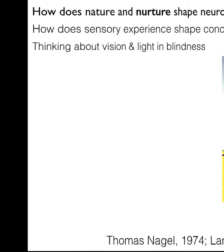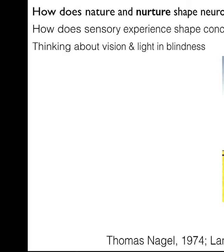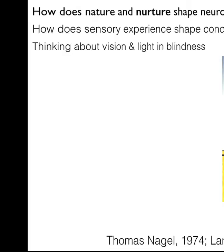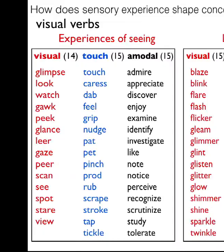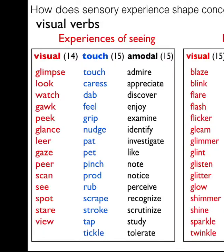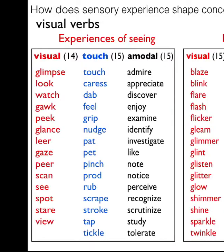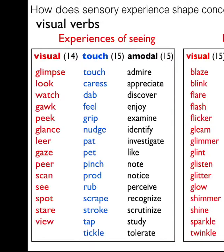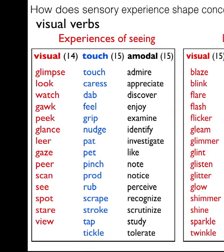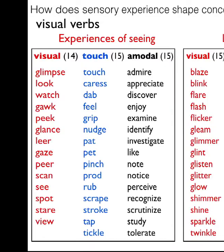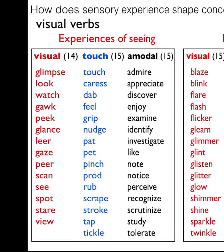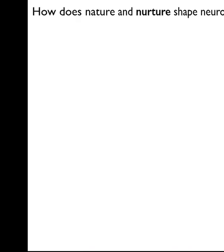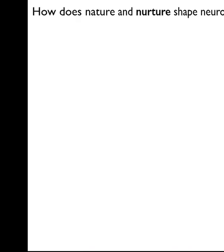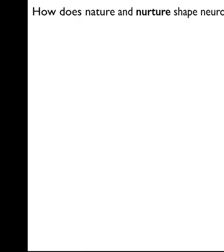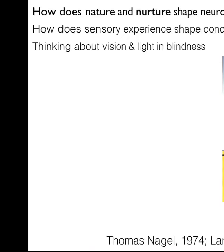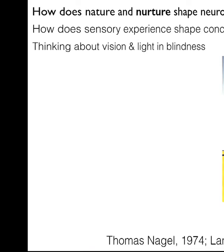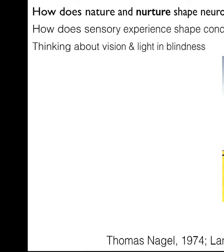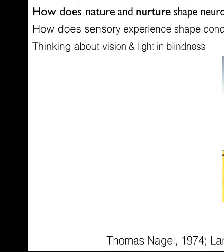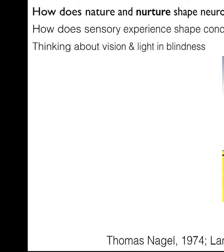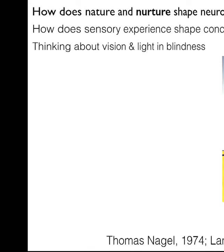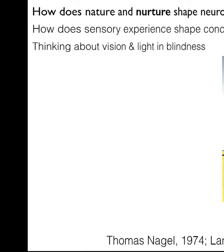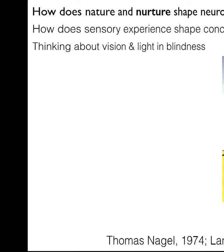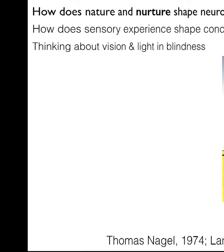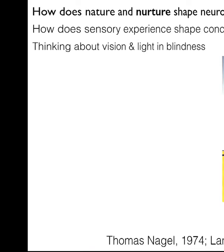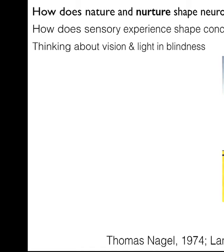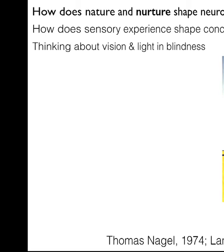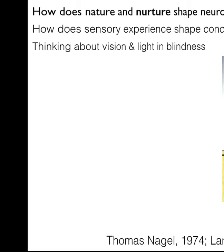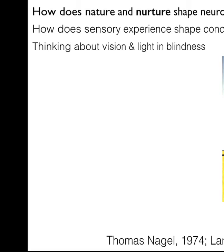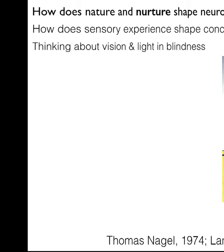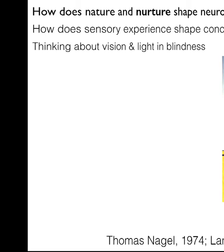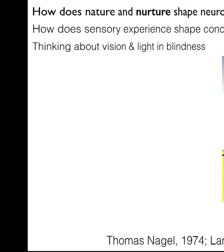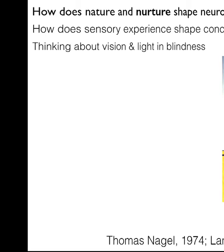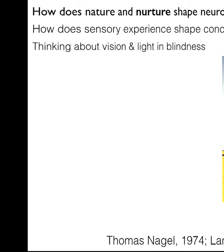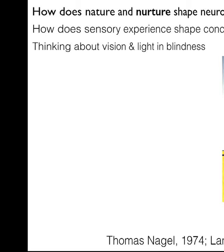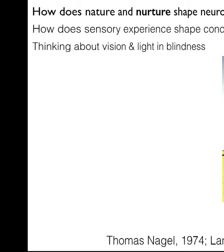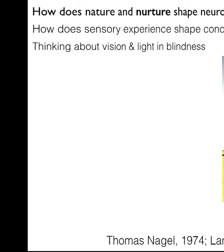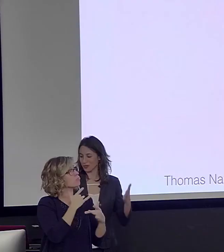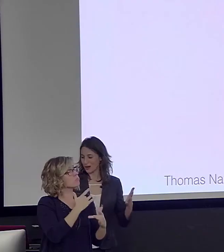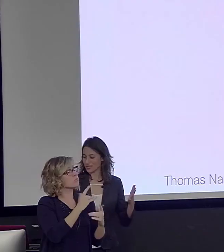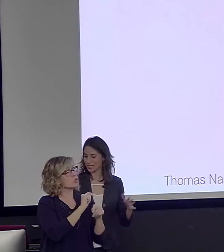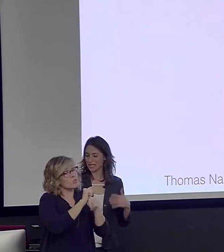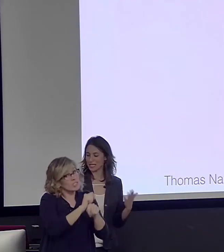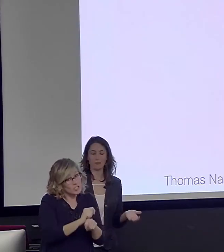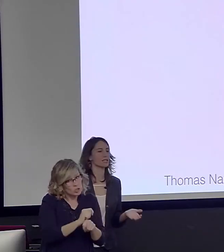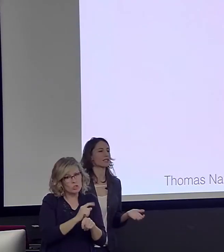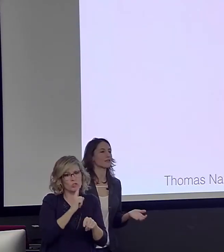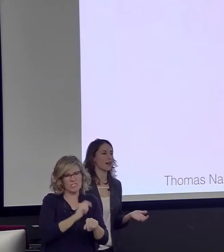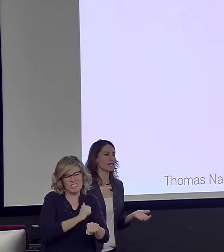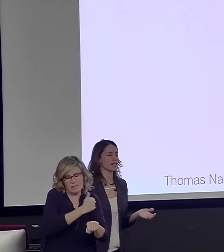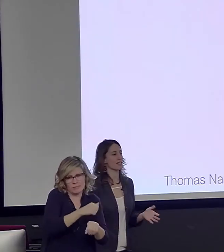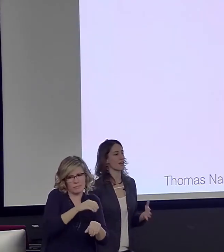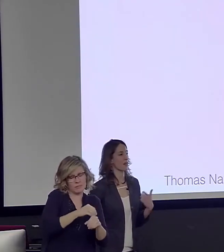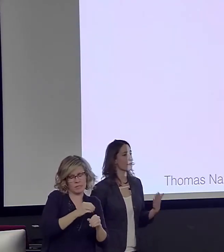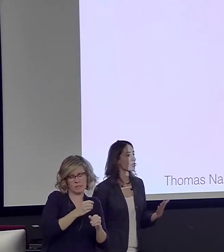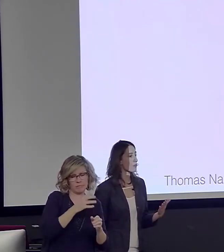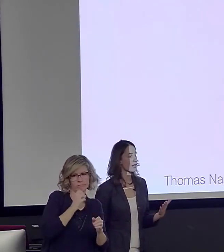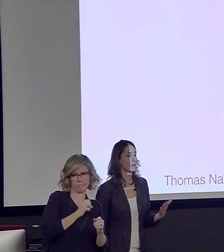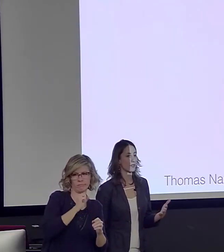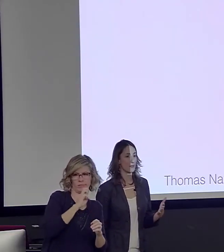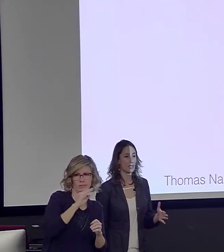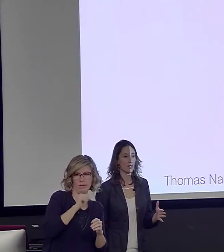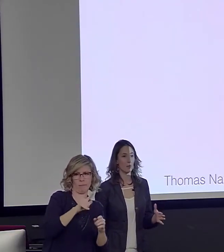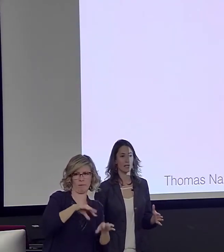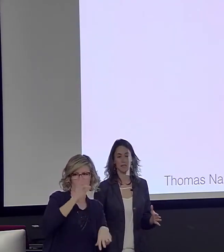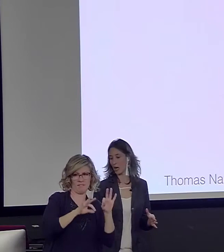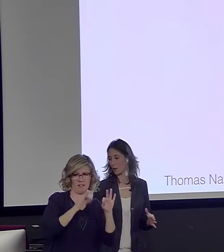Okay, right. So this work traditionally is grounded in the seminal findings that you might all